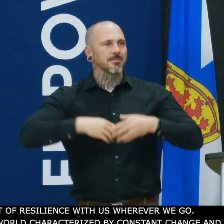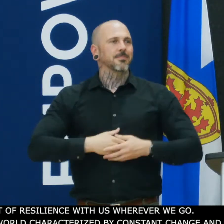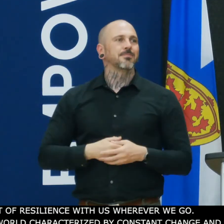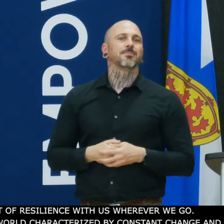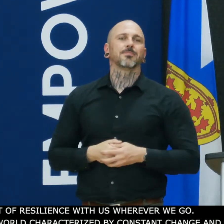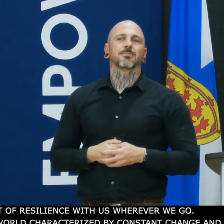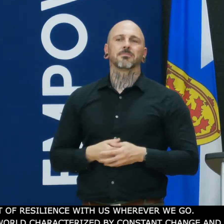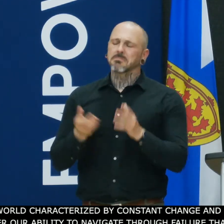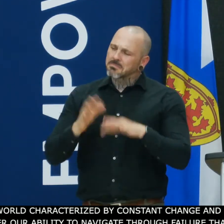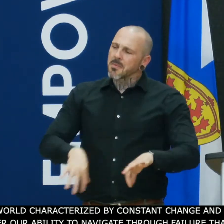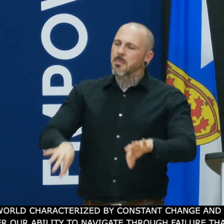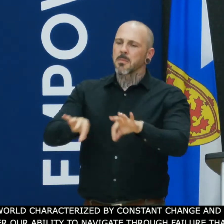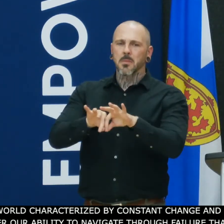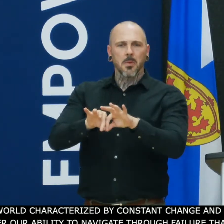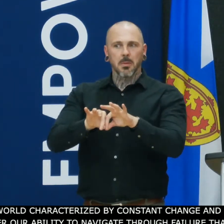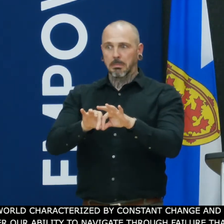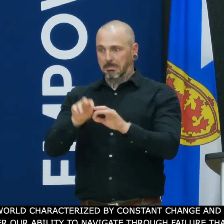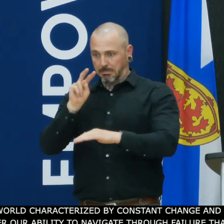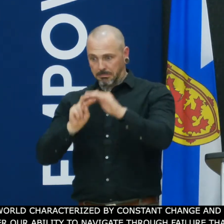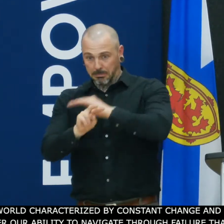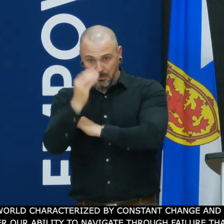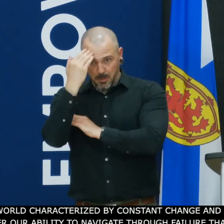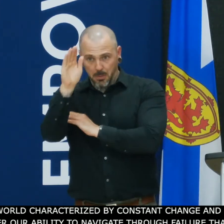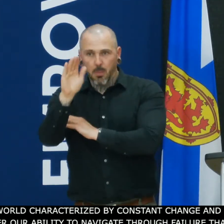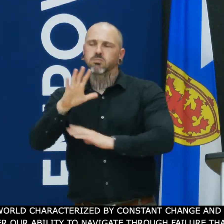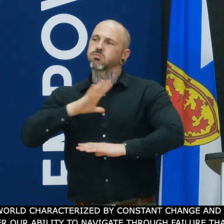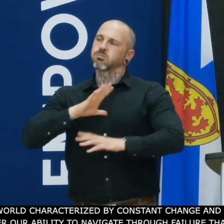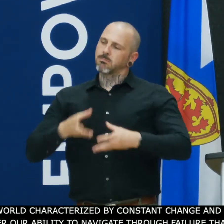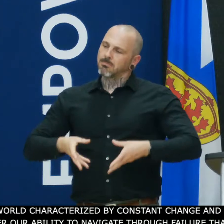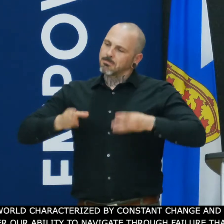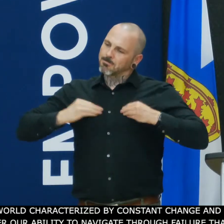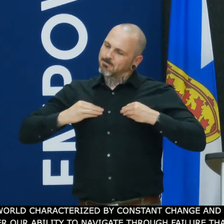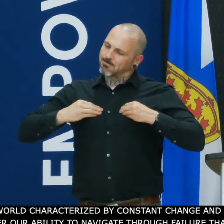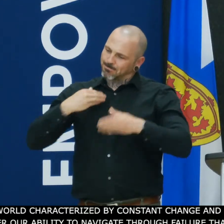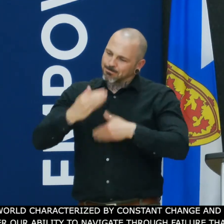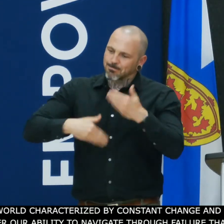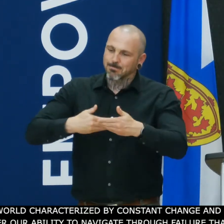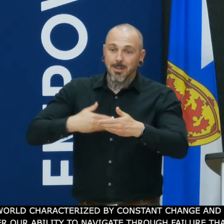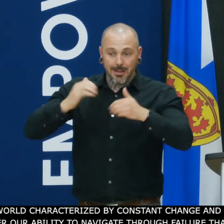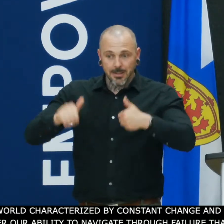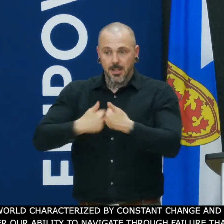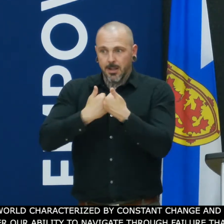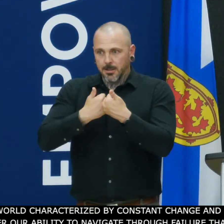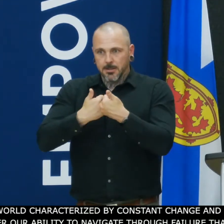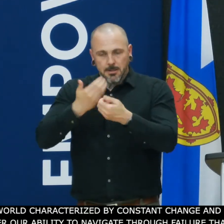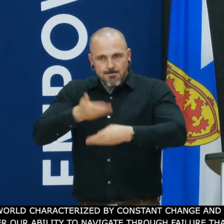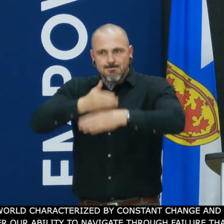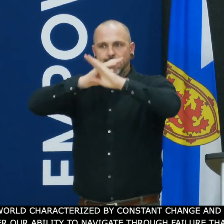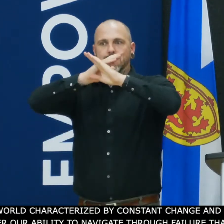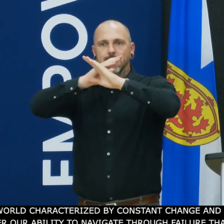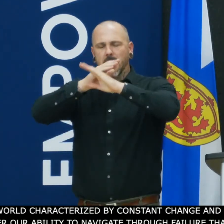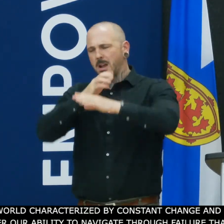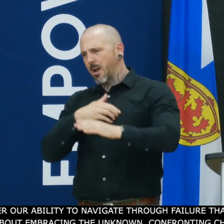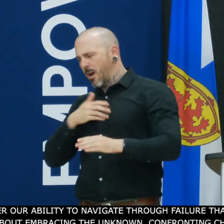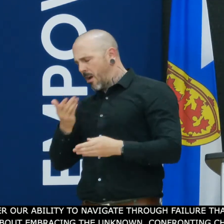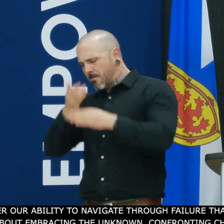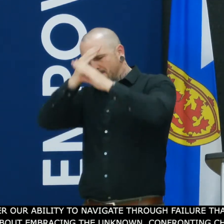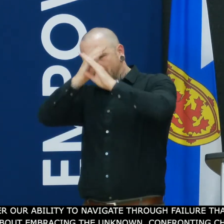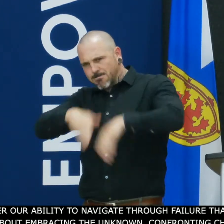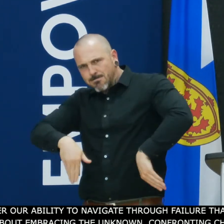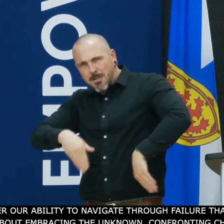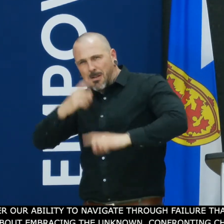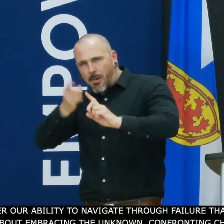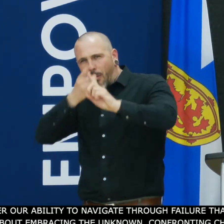about embracing the unknown, confronting challenges head-on, and never losing sight of our aspirations, no matter